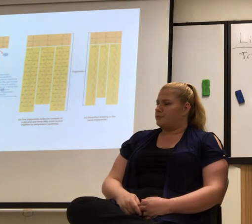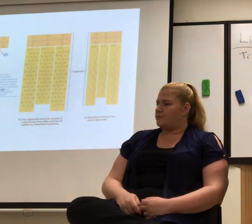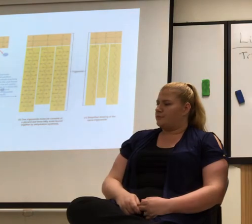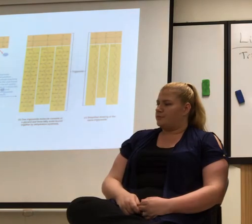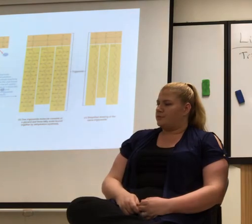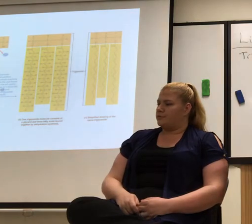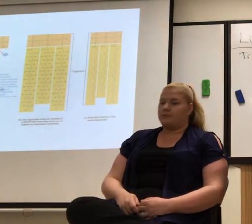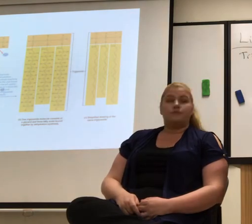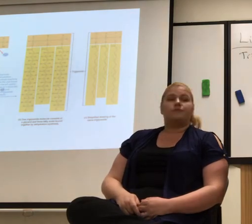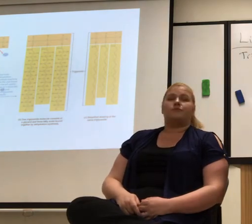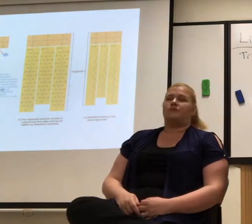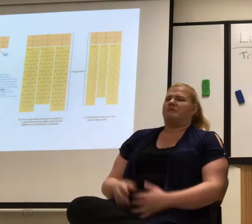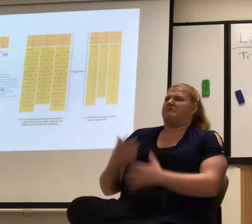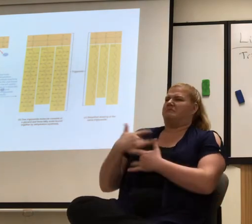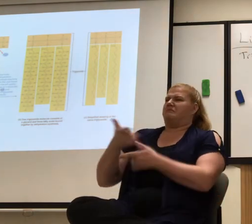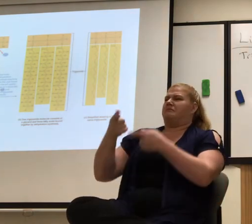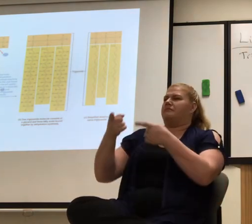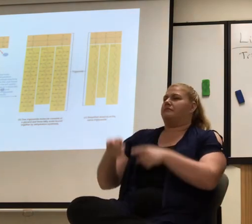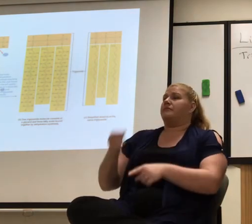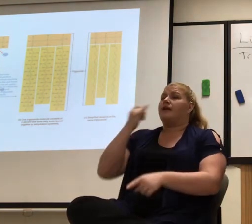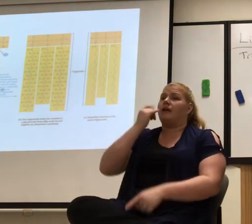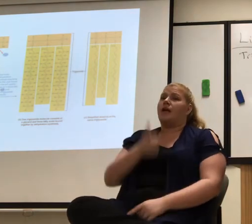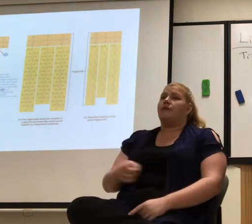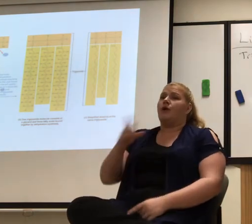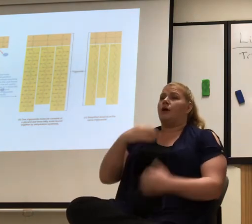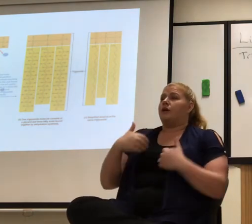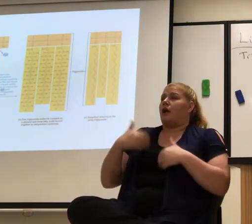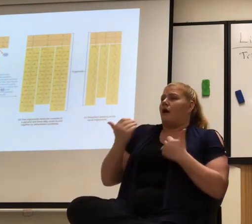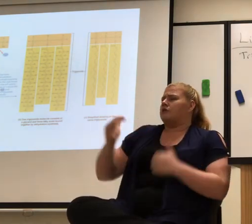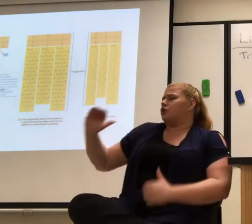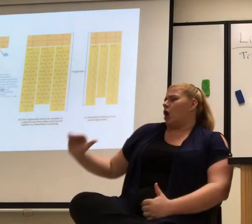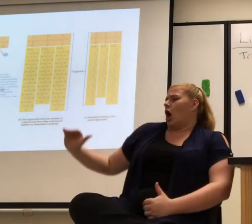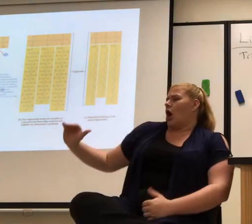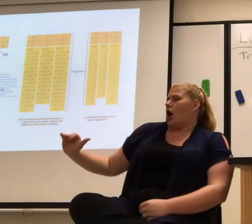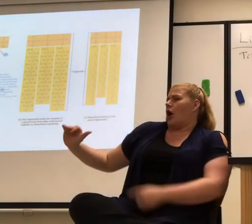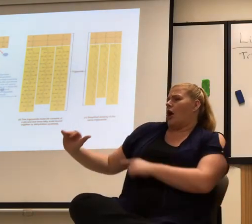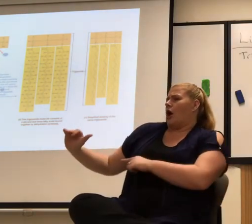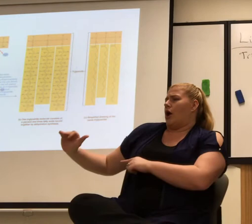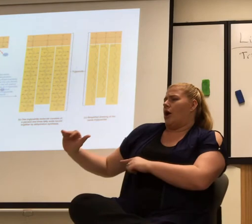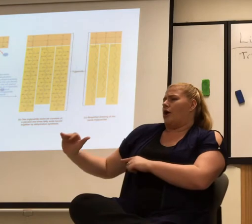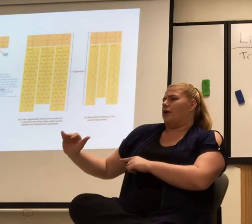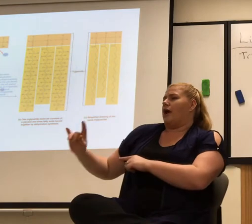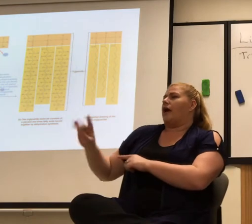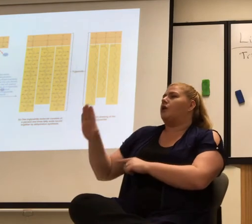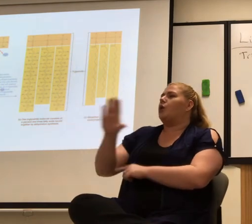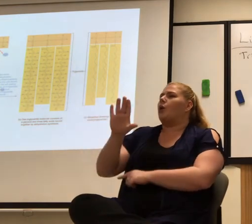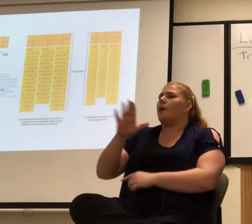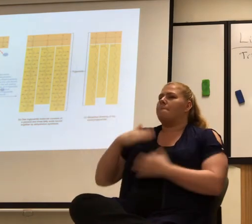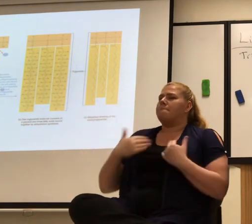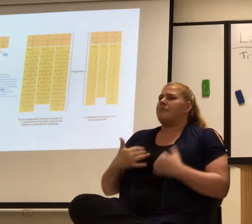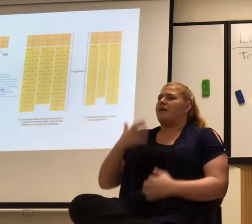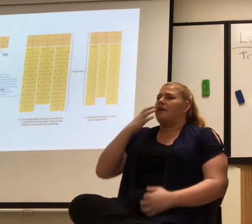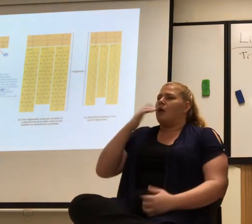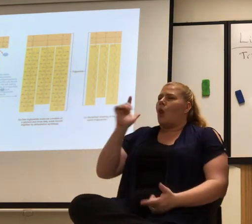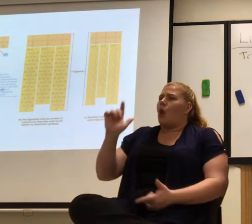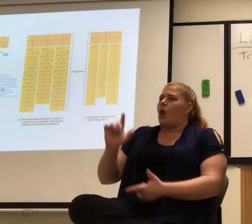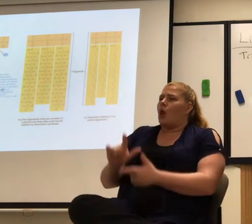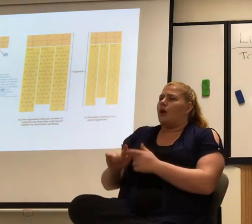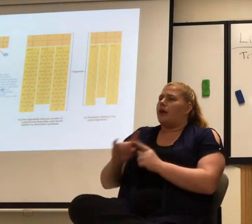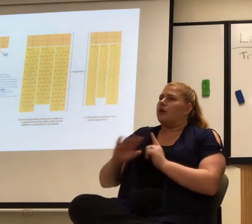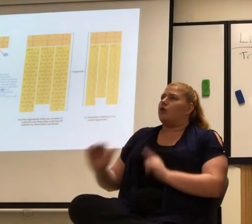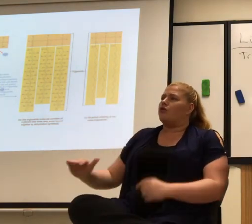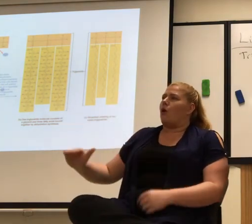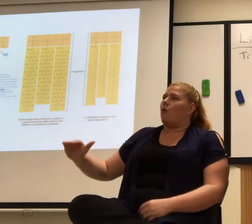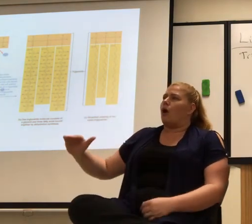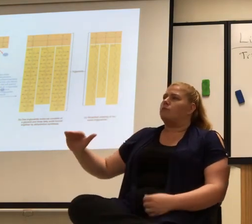Usually what happens is when you're kind of young child and you basically have very low body fat, and over time, as you grow up